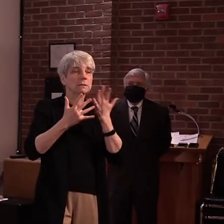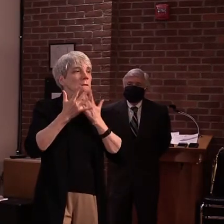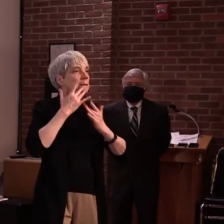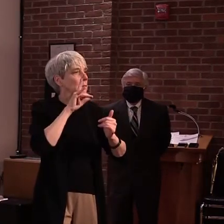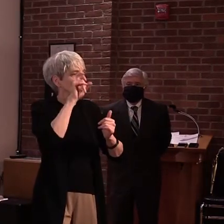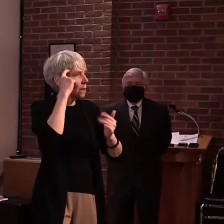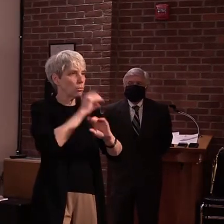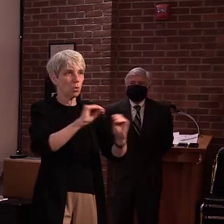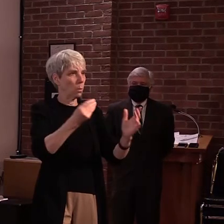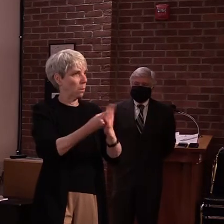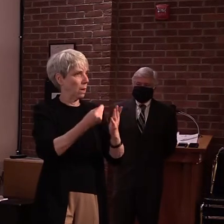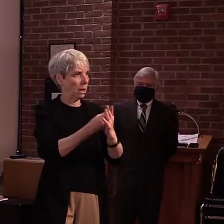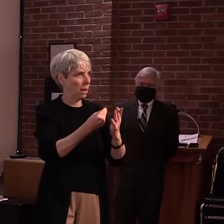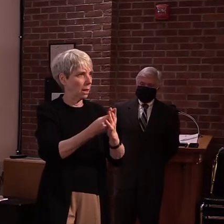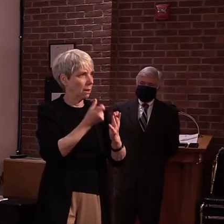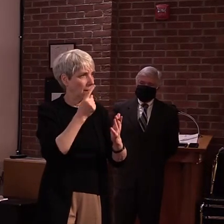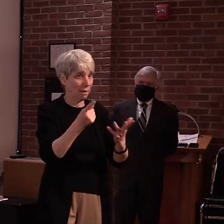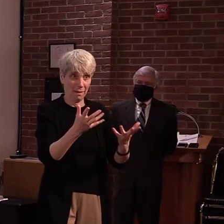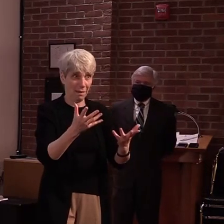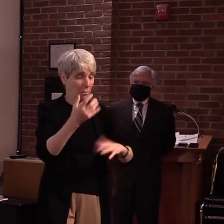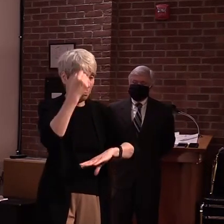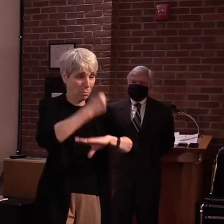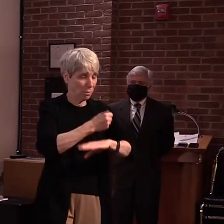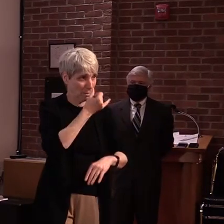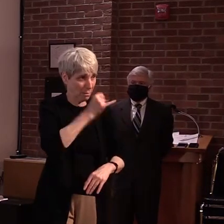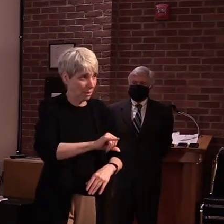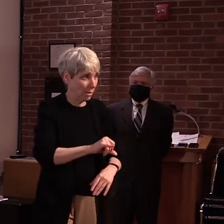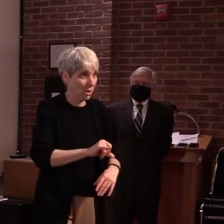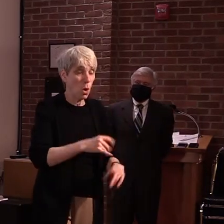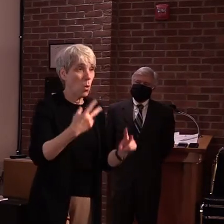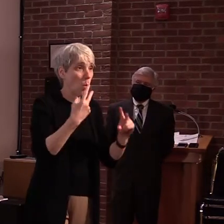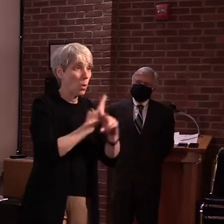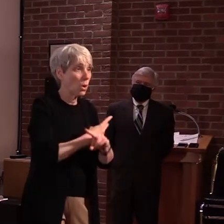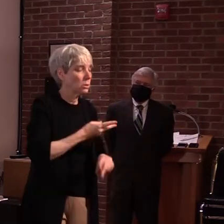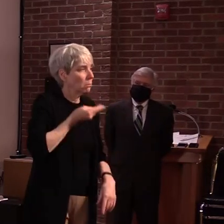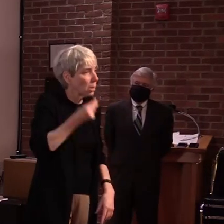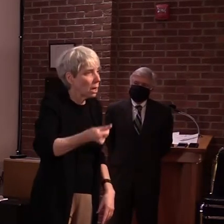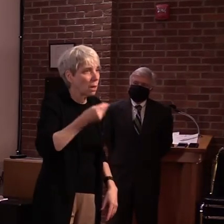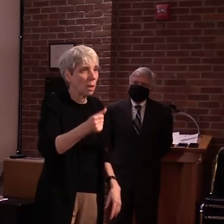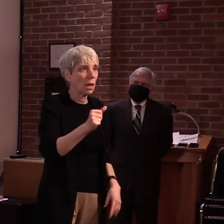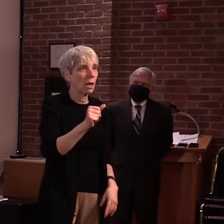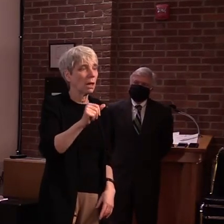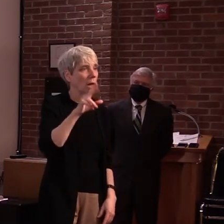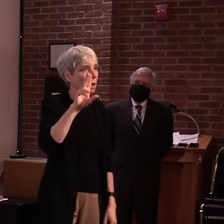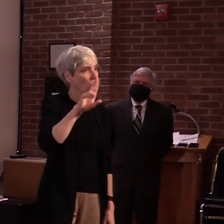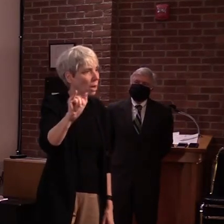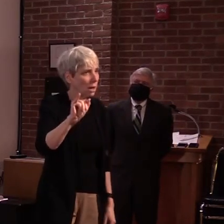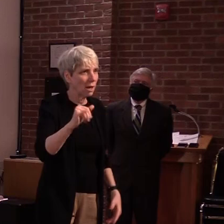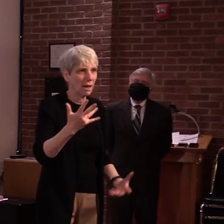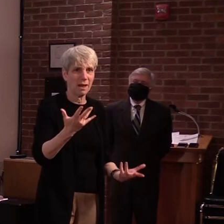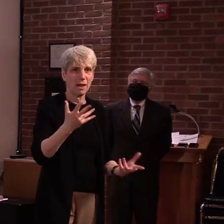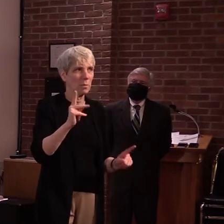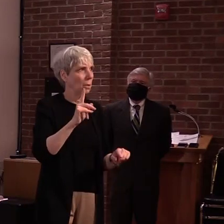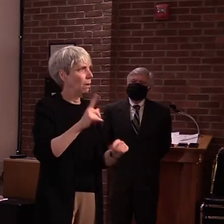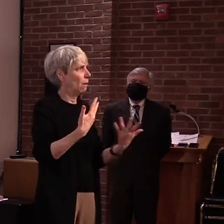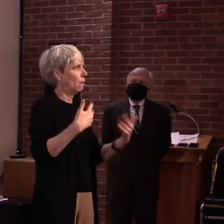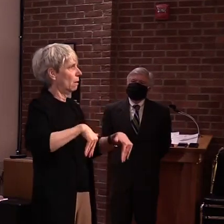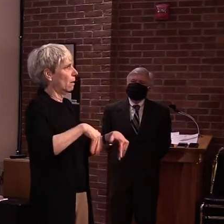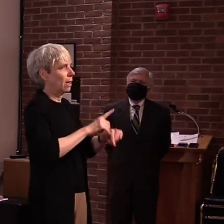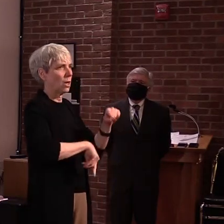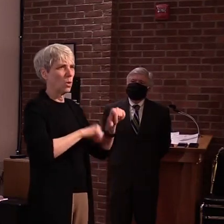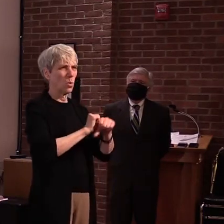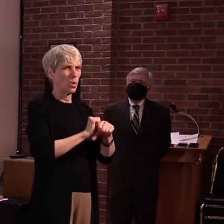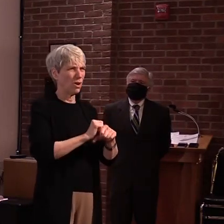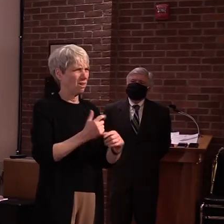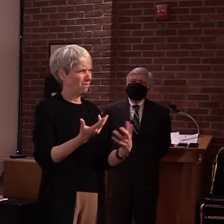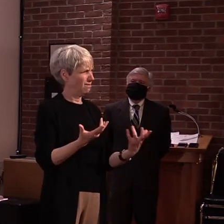continuing to pay out in terms of unemployment because people aren't employed anymore, then, you know, what are we doing?